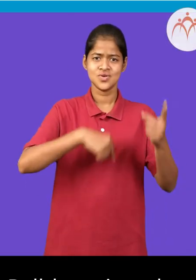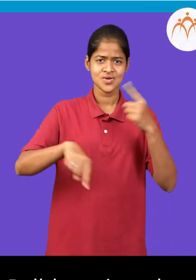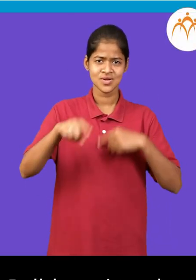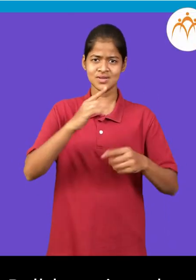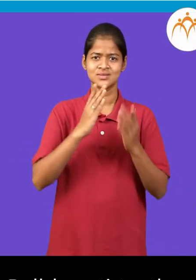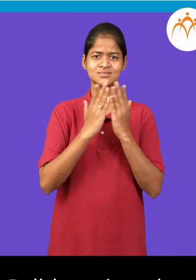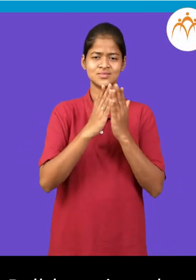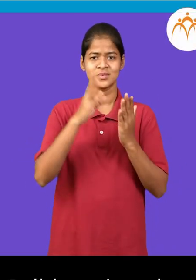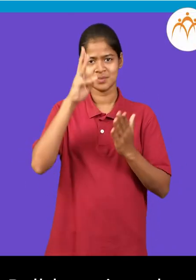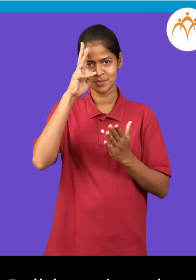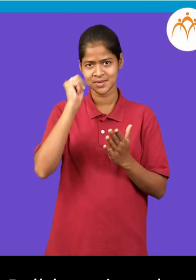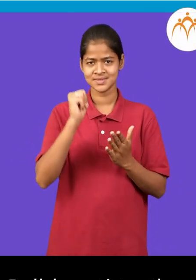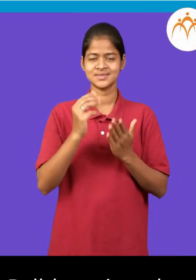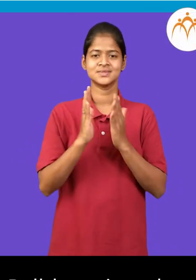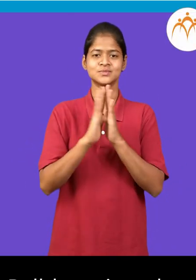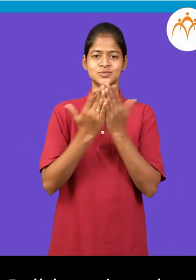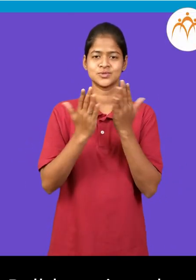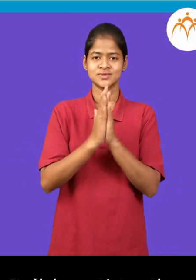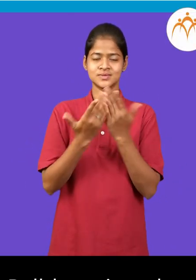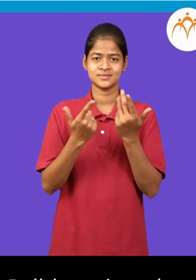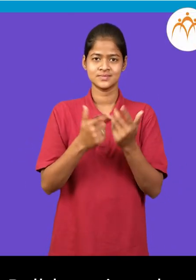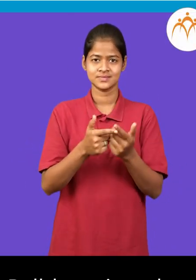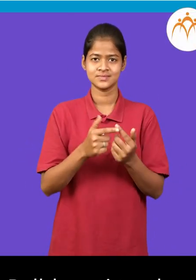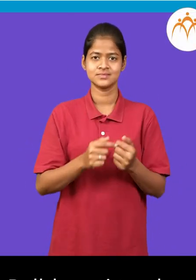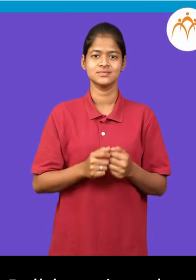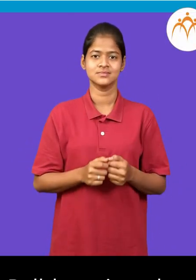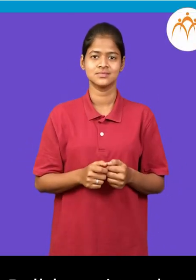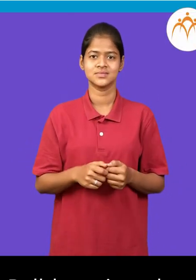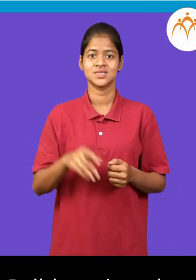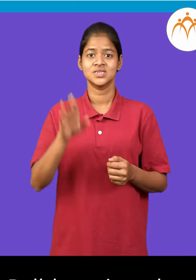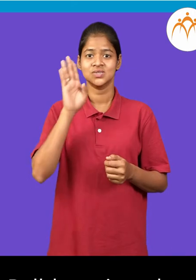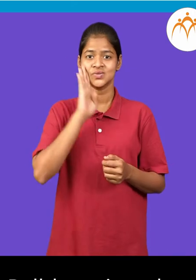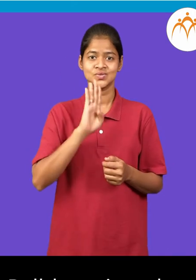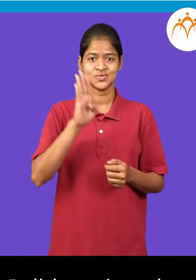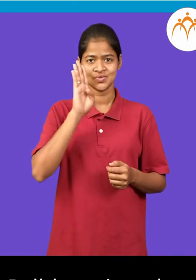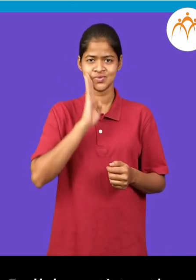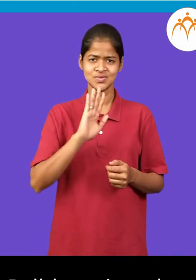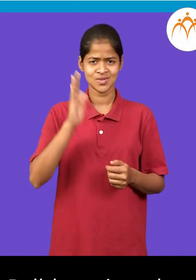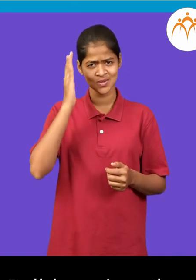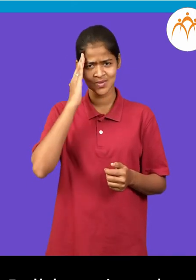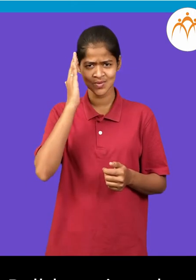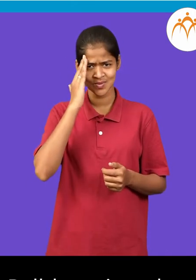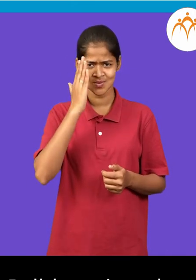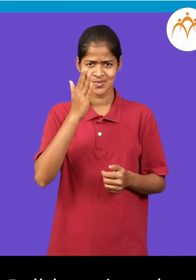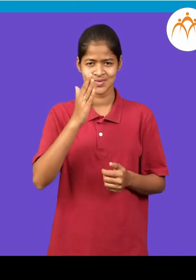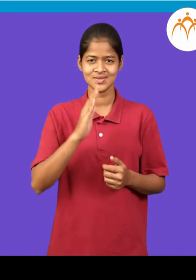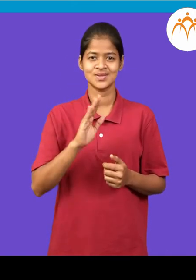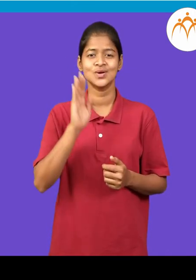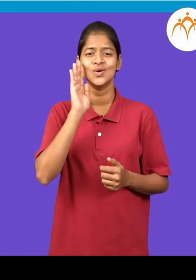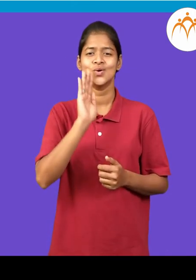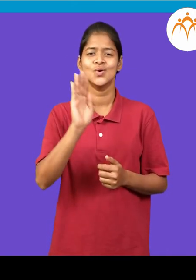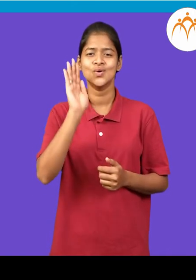You know the poems from your Bal Bharati textbook. Let's see another